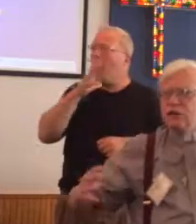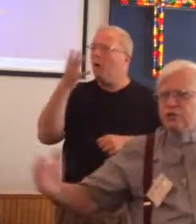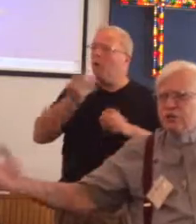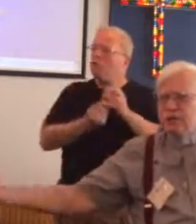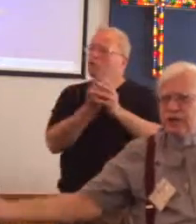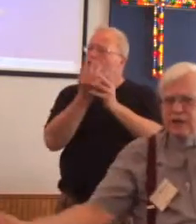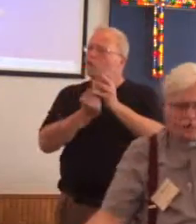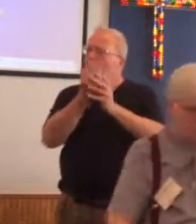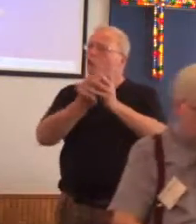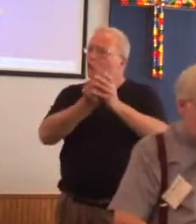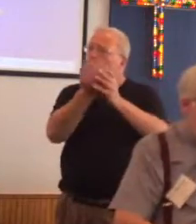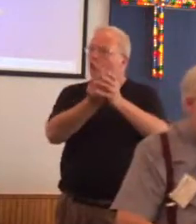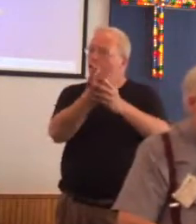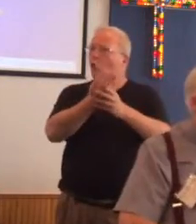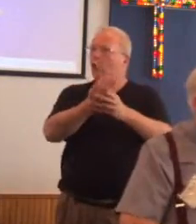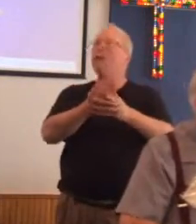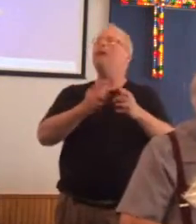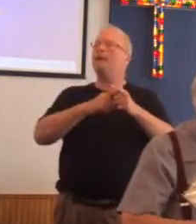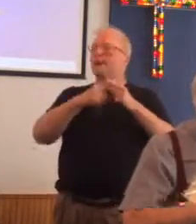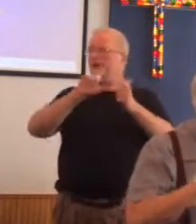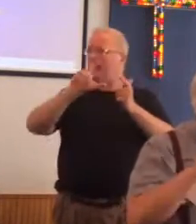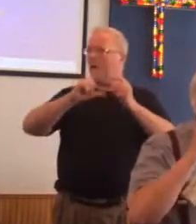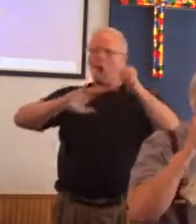the harvesters would cut the wheat